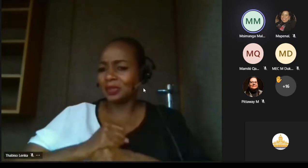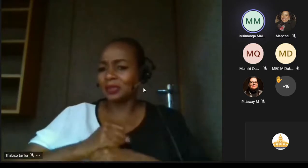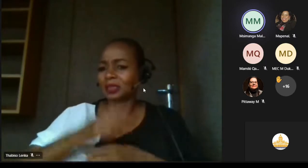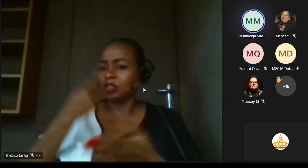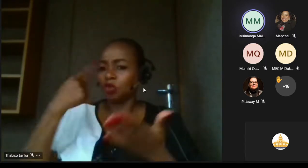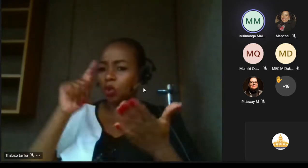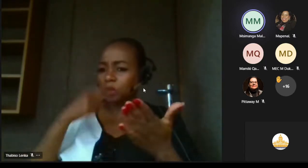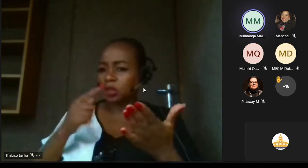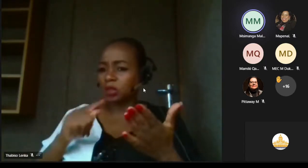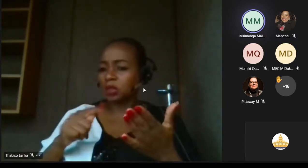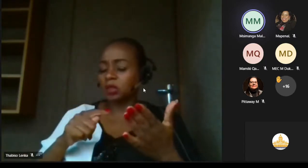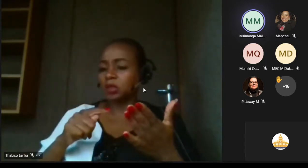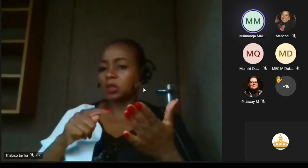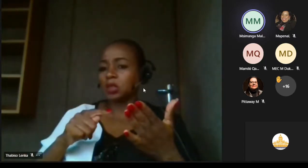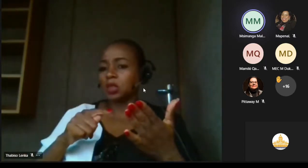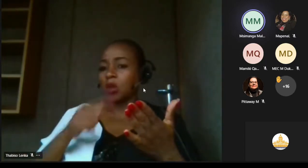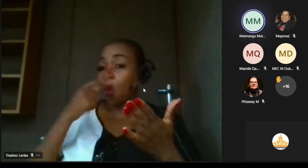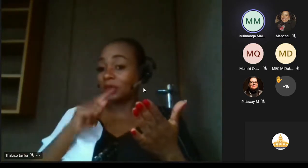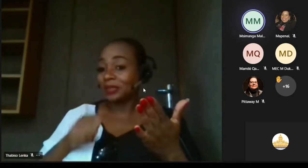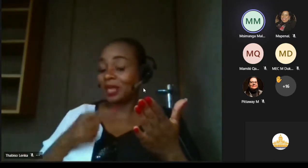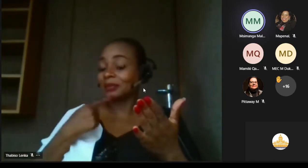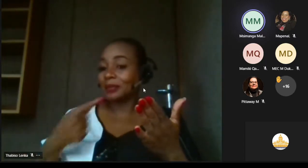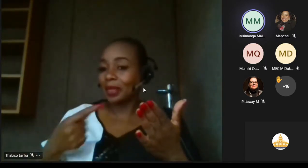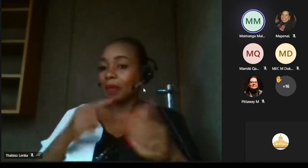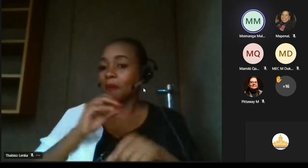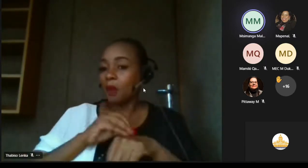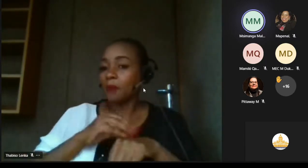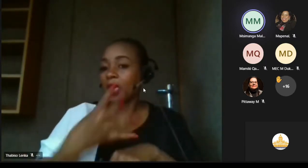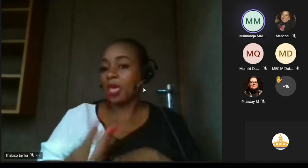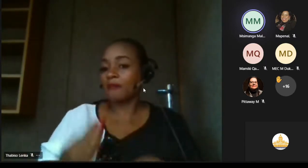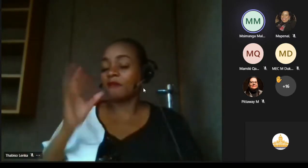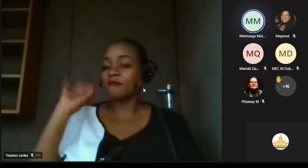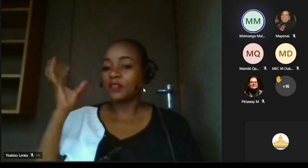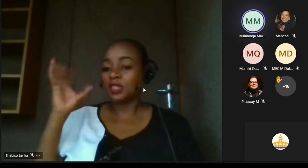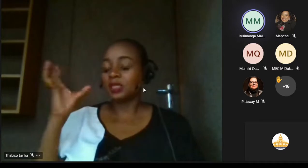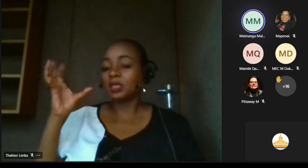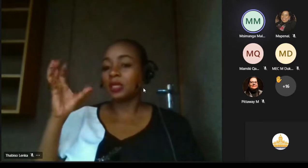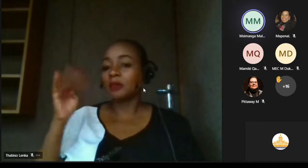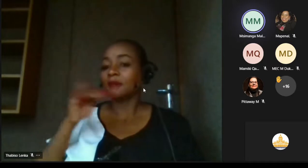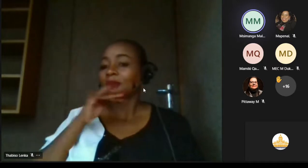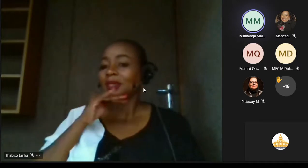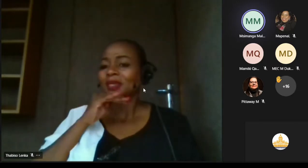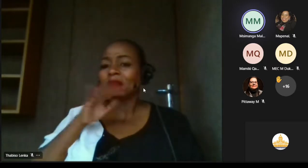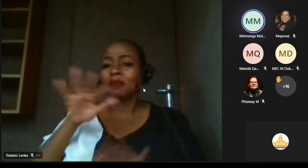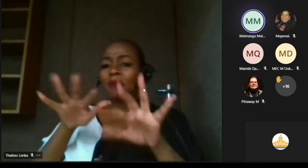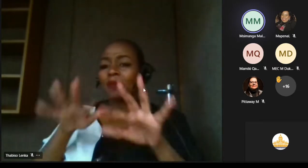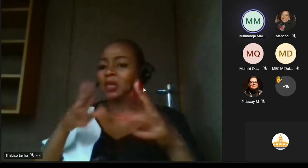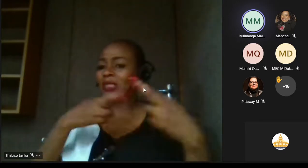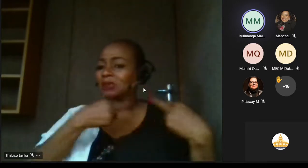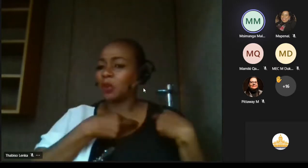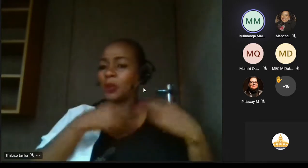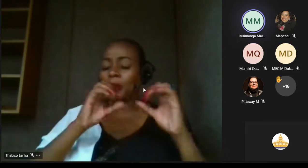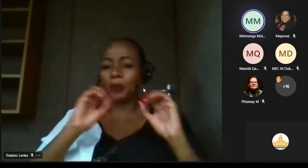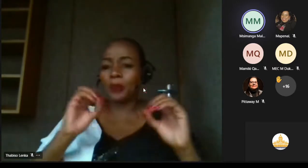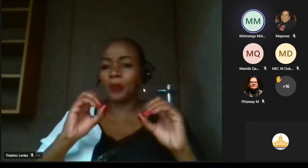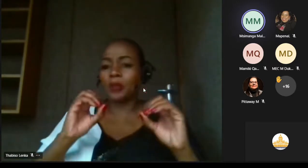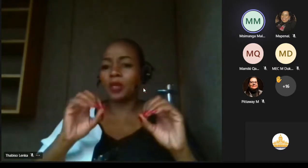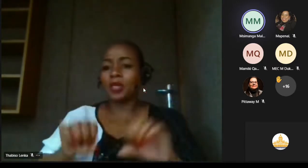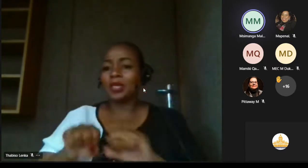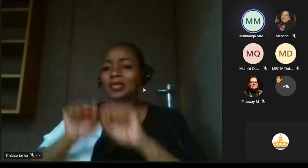hore rena le bothata ka hara Freestata bothata ba teng ko re ha ona accountability. The system se di